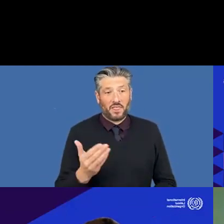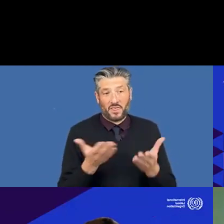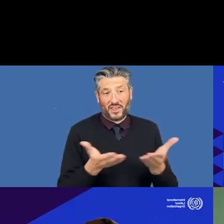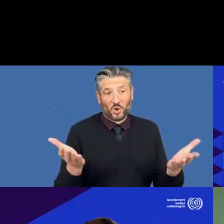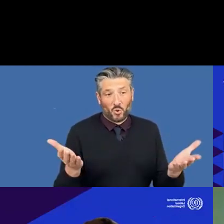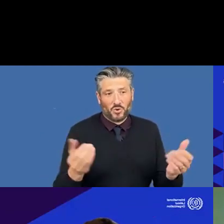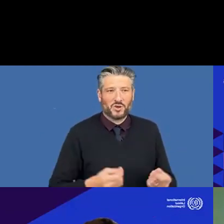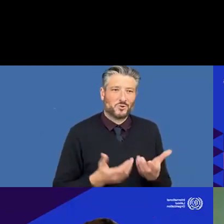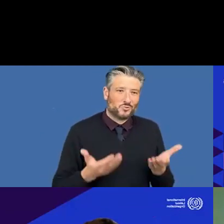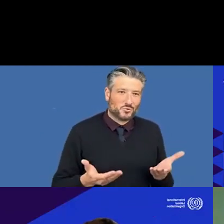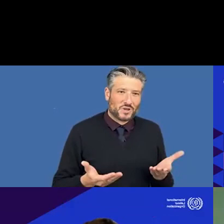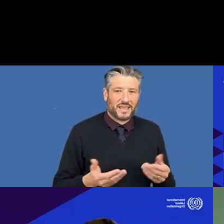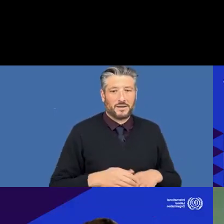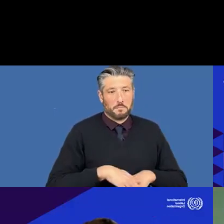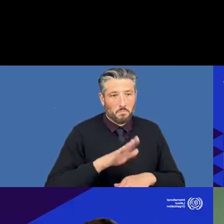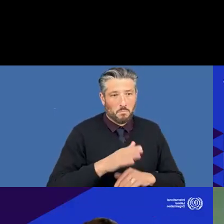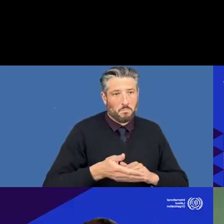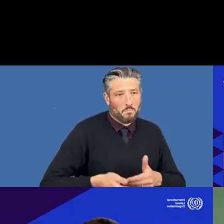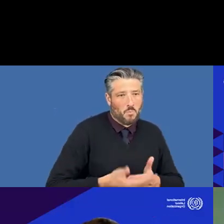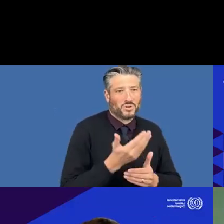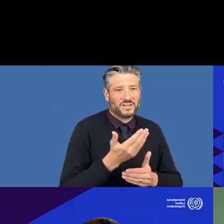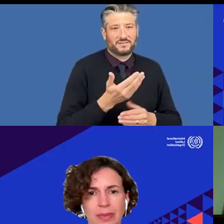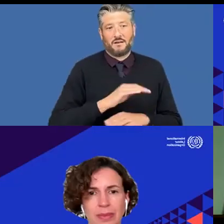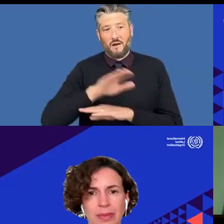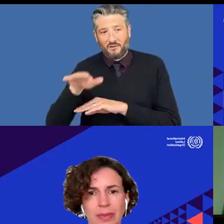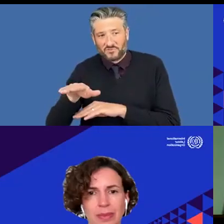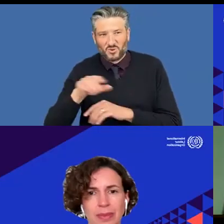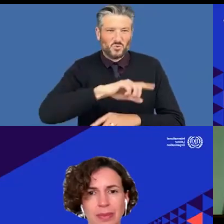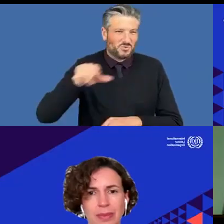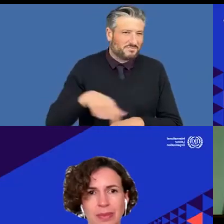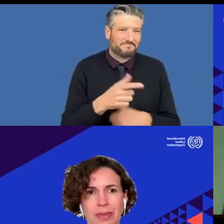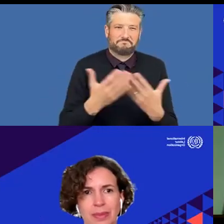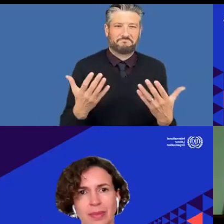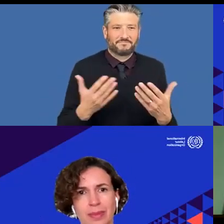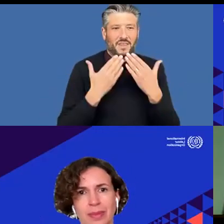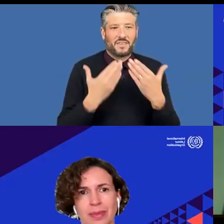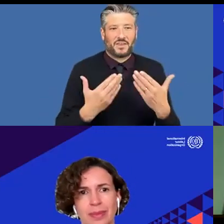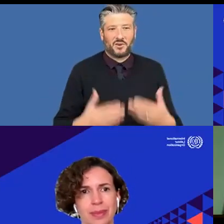you are. Thanks so much. And with this, I would like to end this session. Thank you.